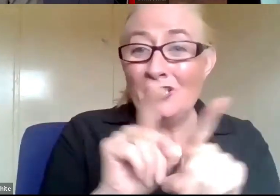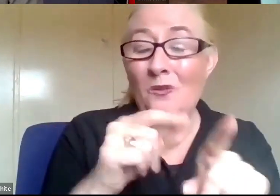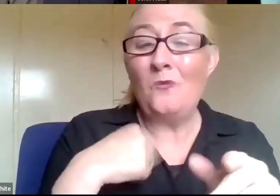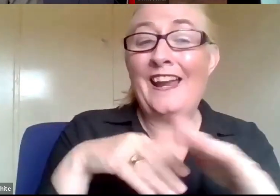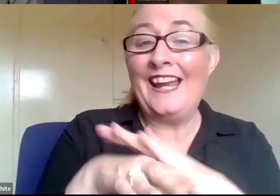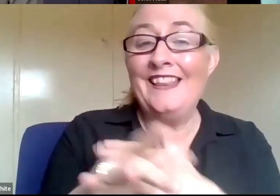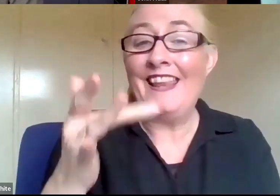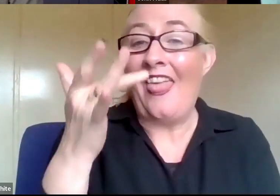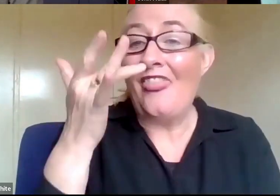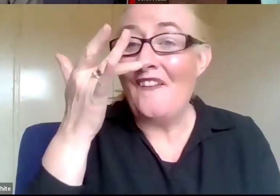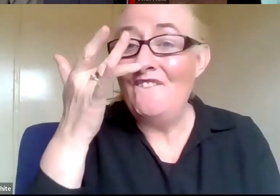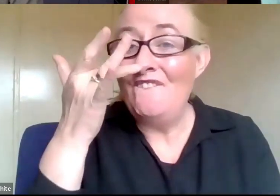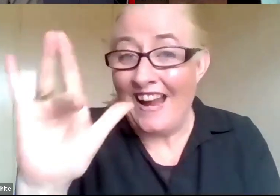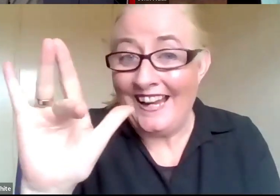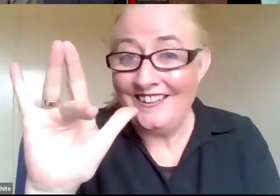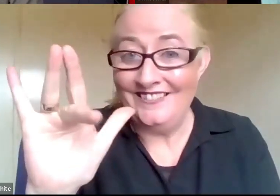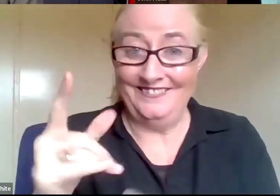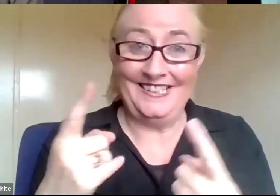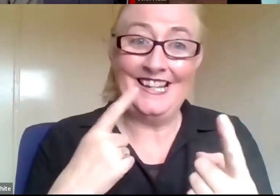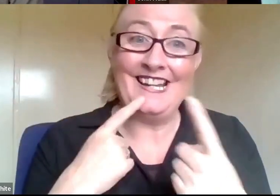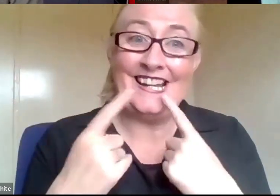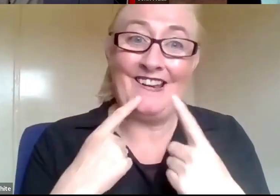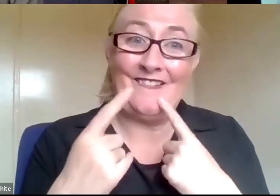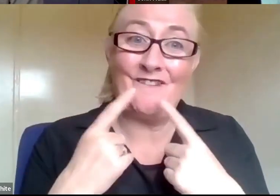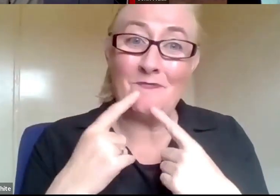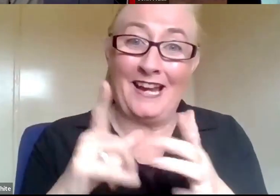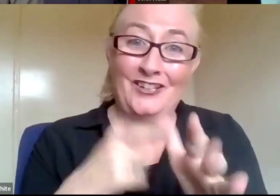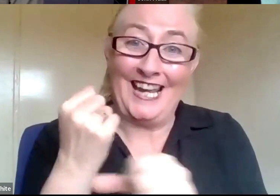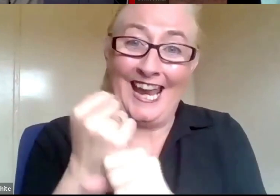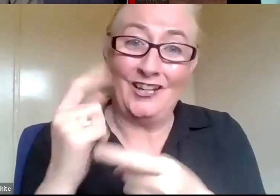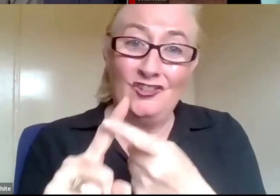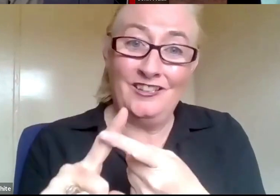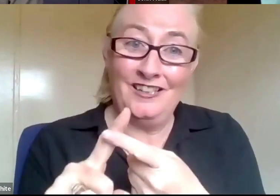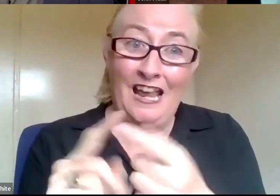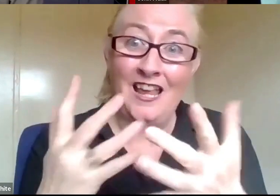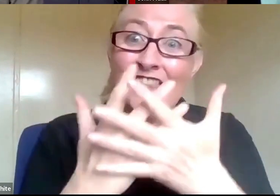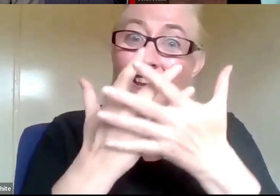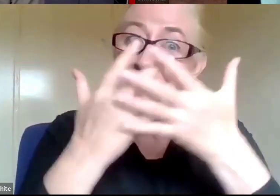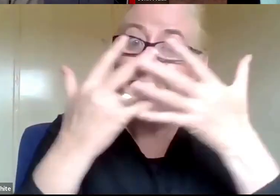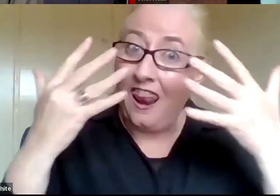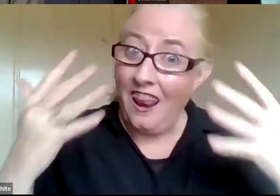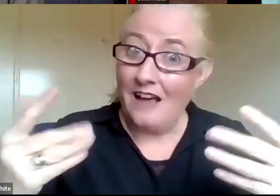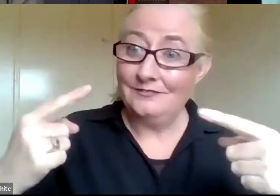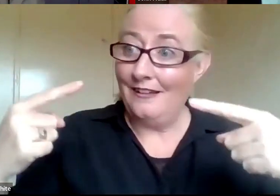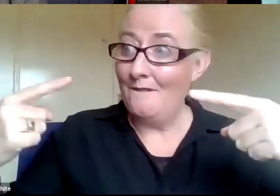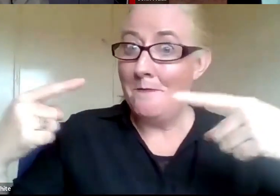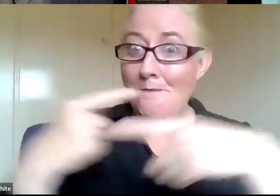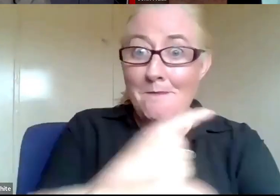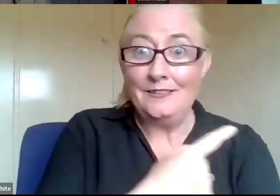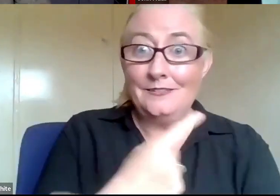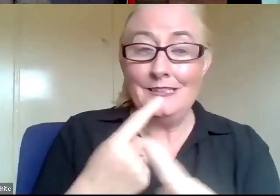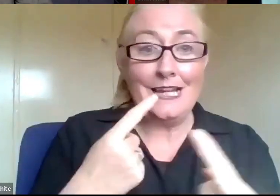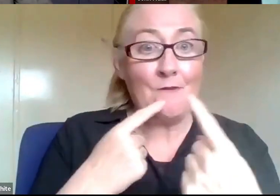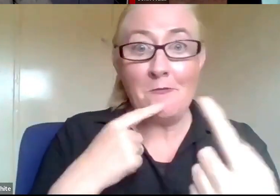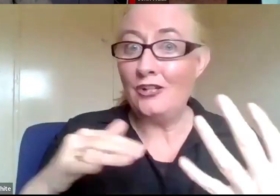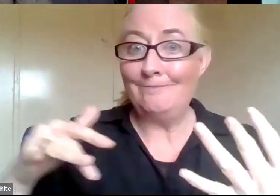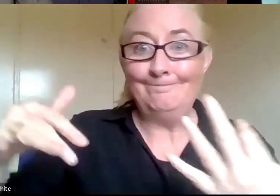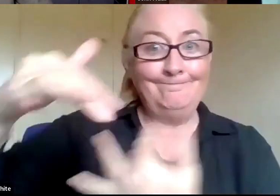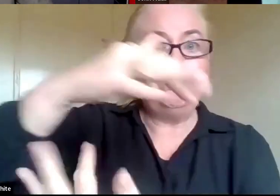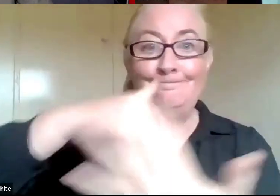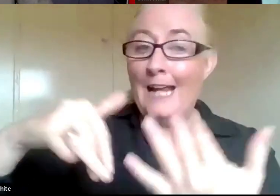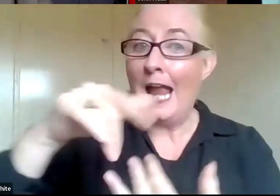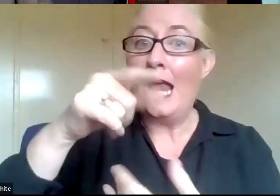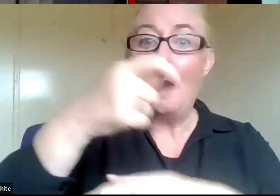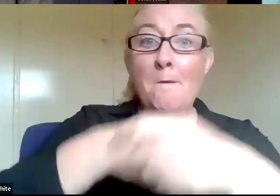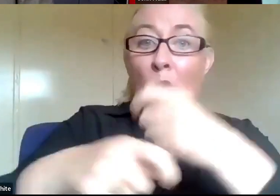There's a massive amount of misinformation around. And I think one of the real challenges of leaders is